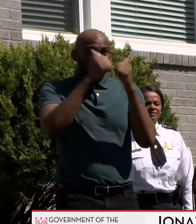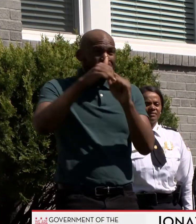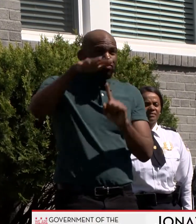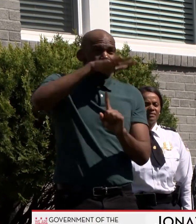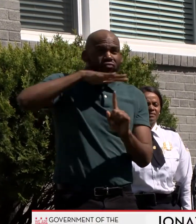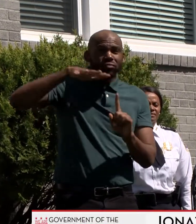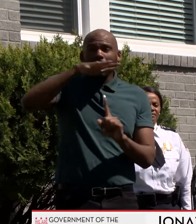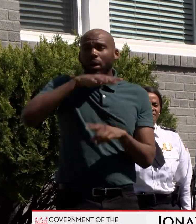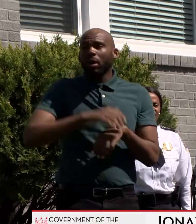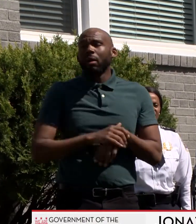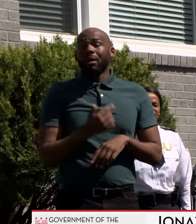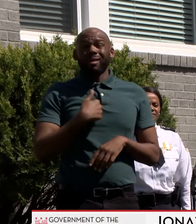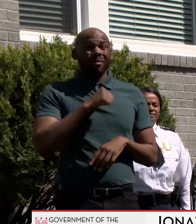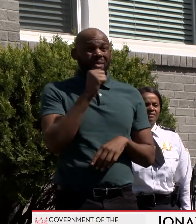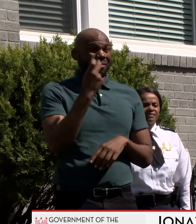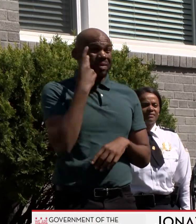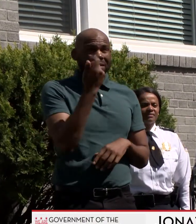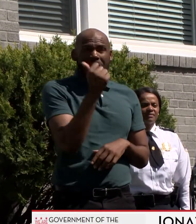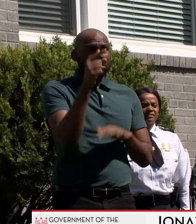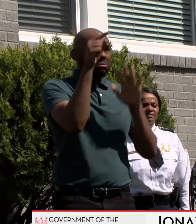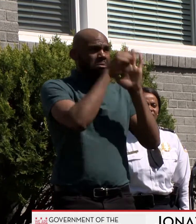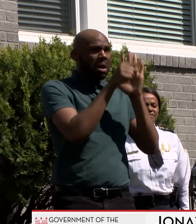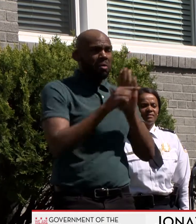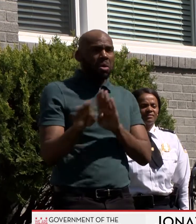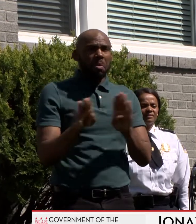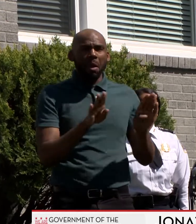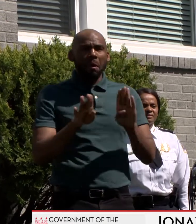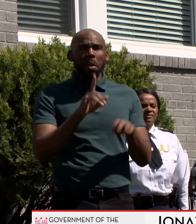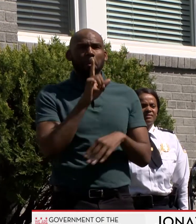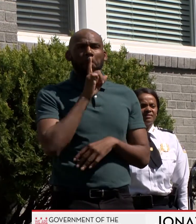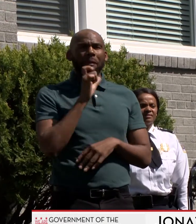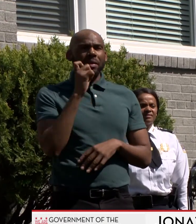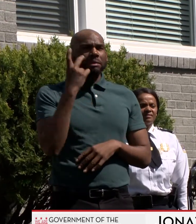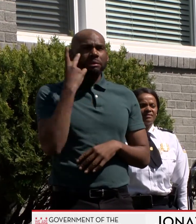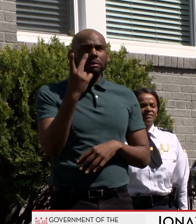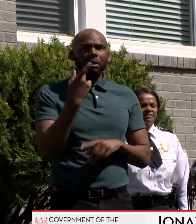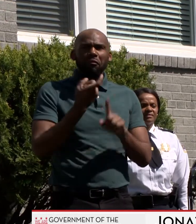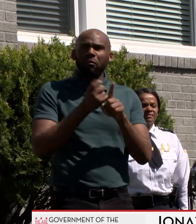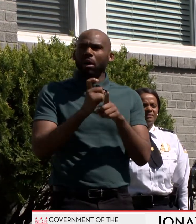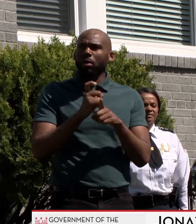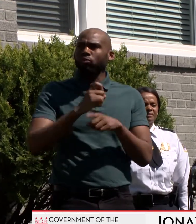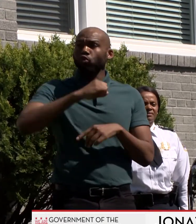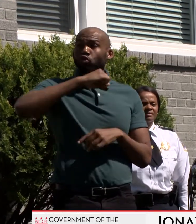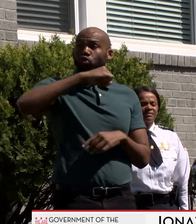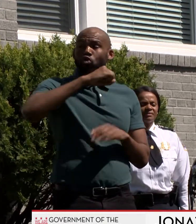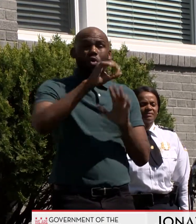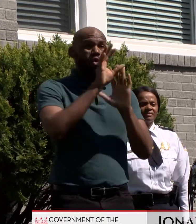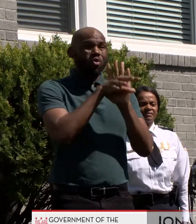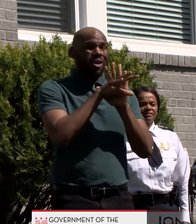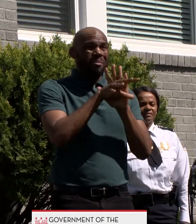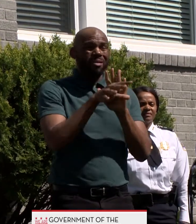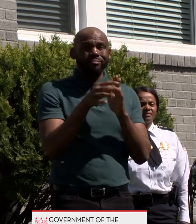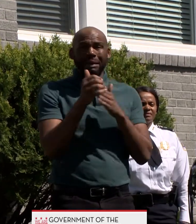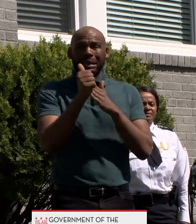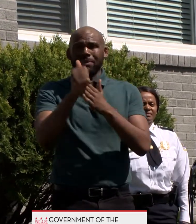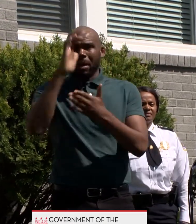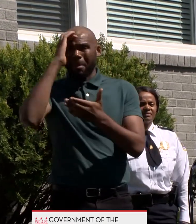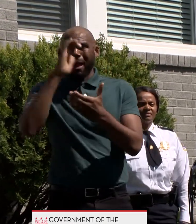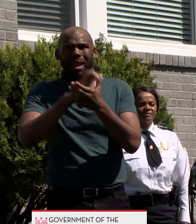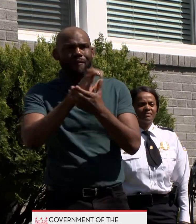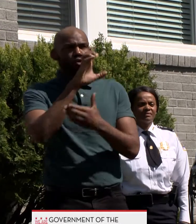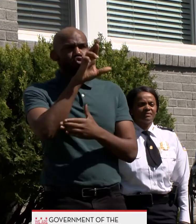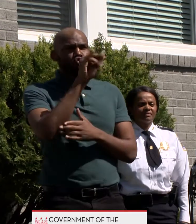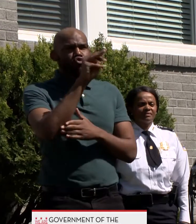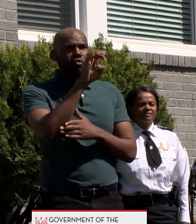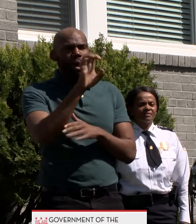surroundings. And while I have not seen any negative behavior from the security cameras that would lead me to believe there would be a crime, I